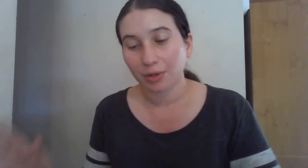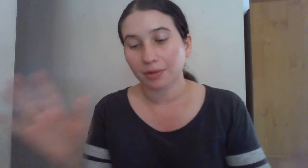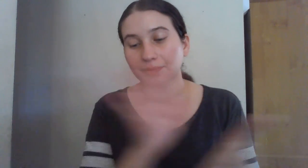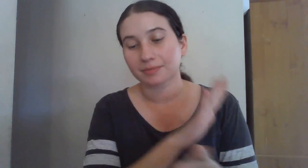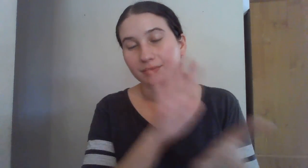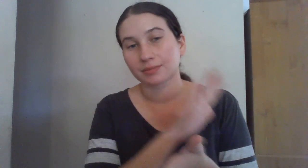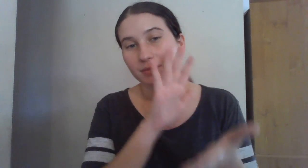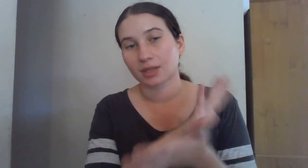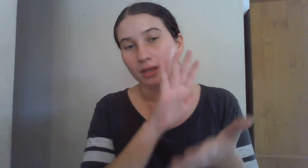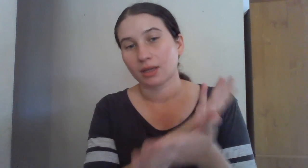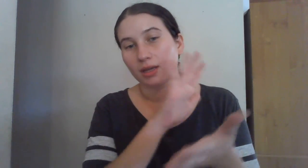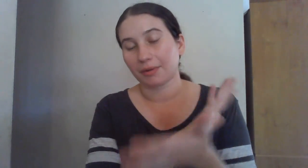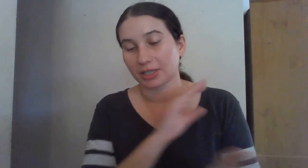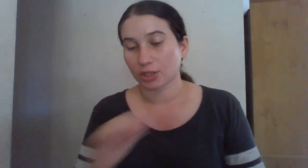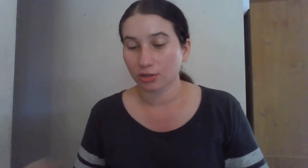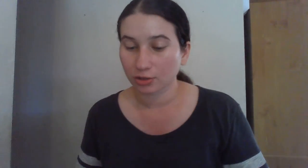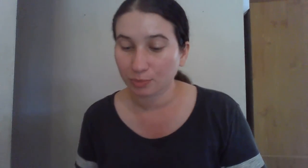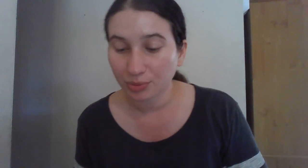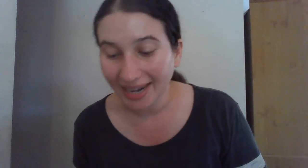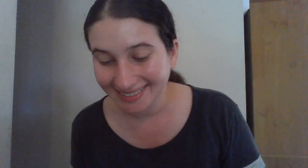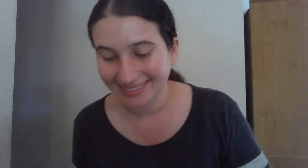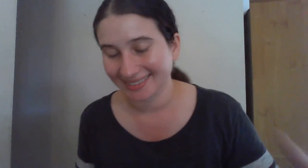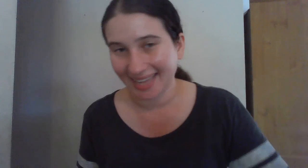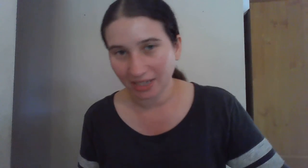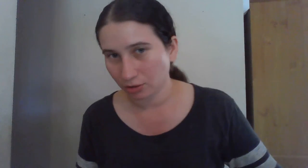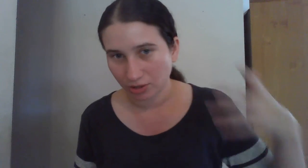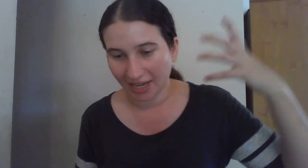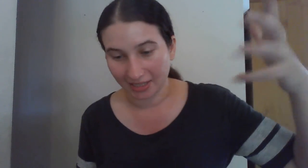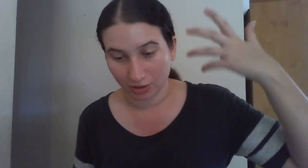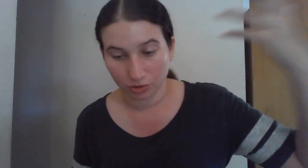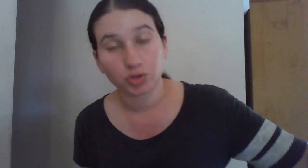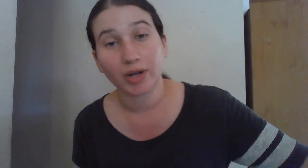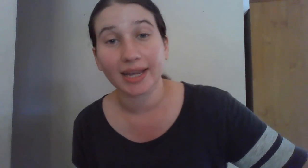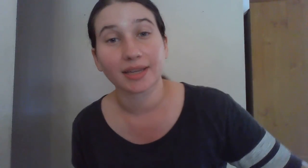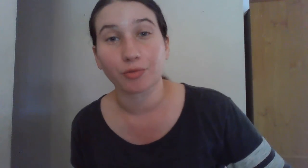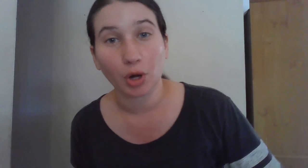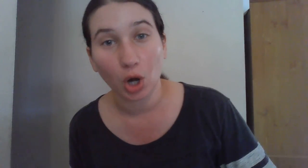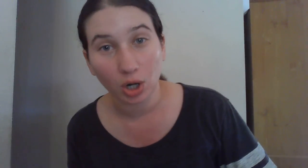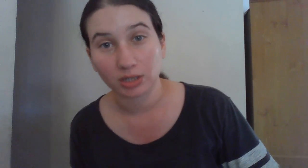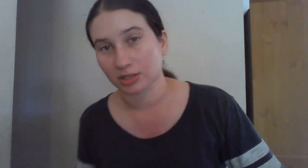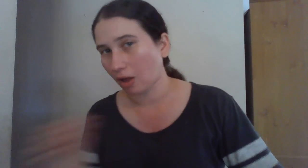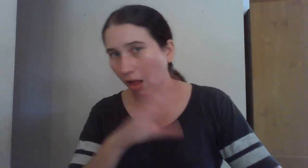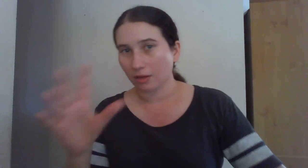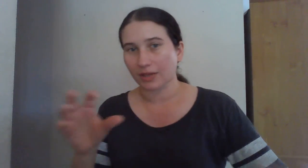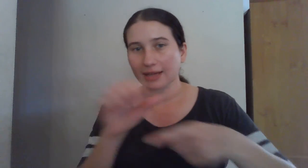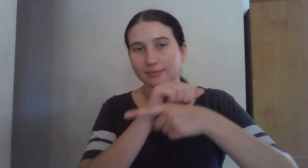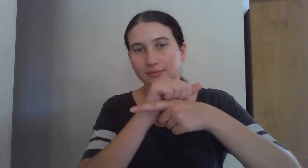Paper, already showed you. Practice, exercise, train, rehearse, all of that.